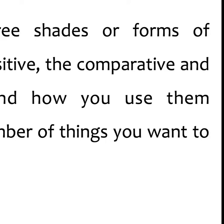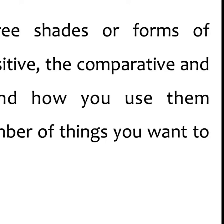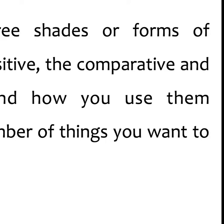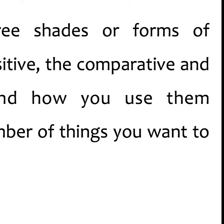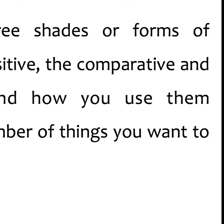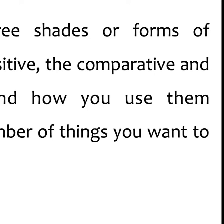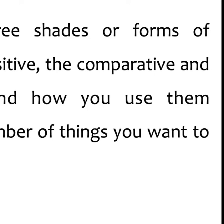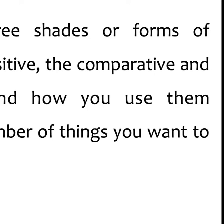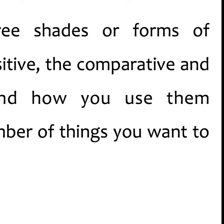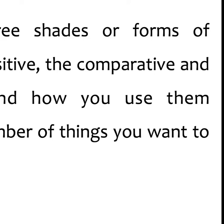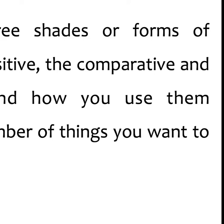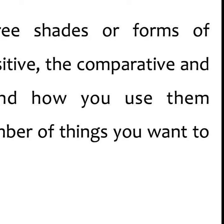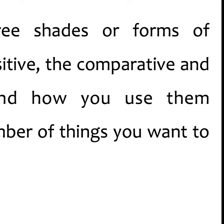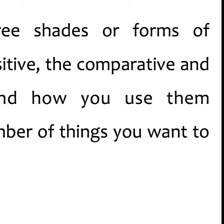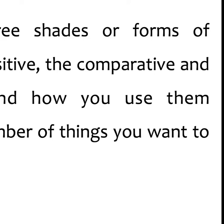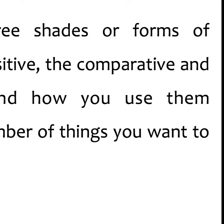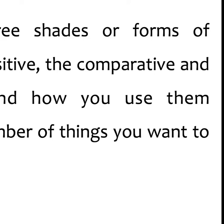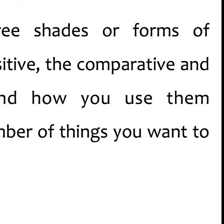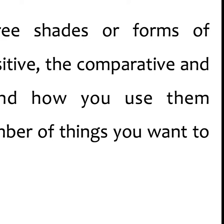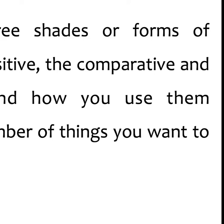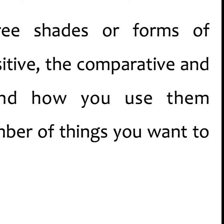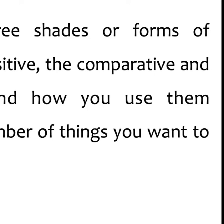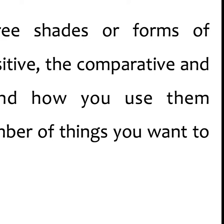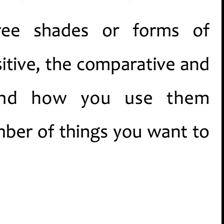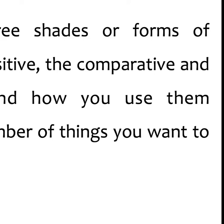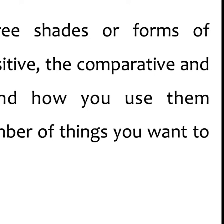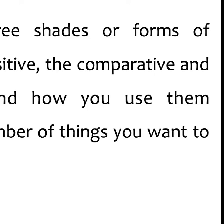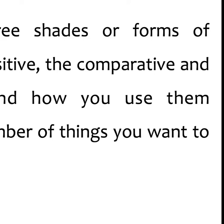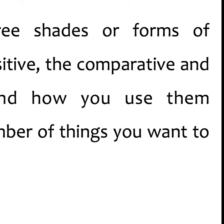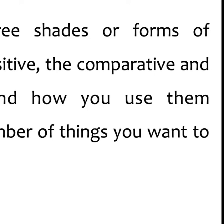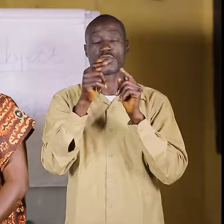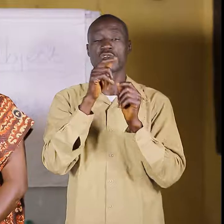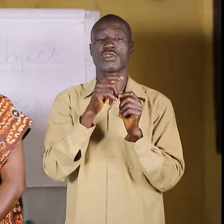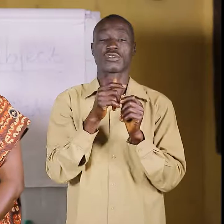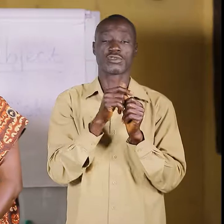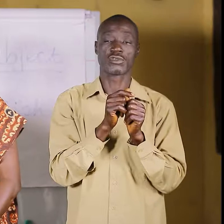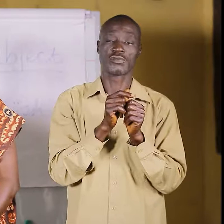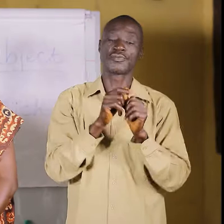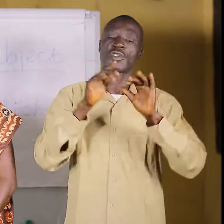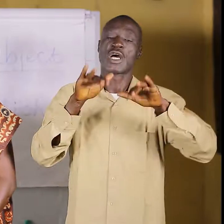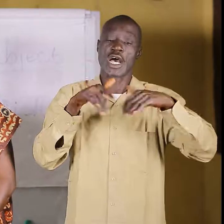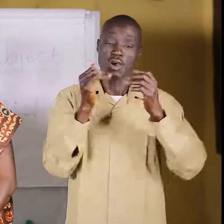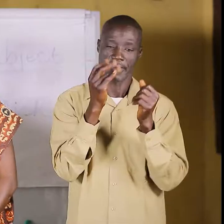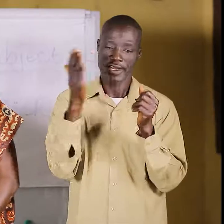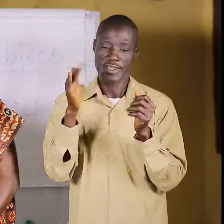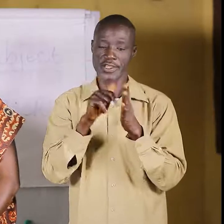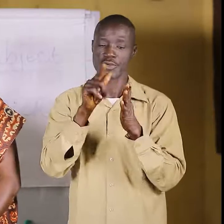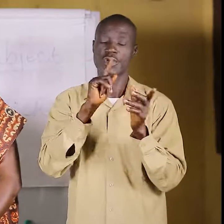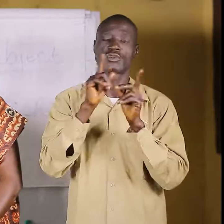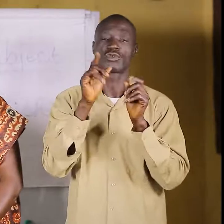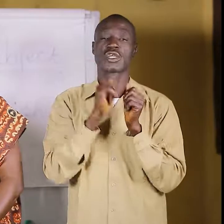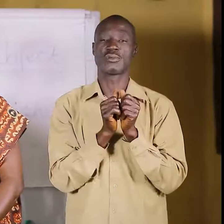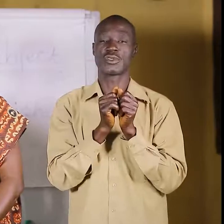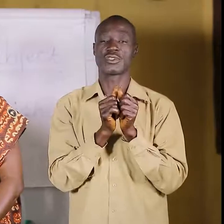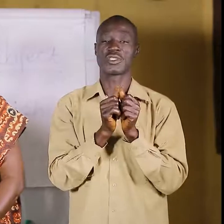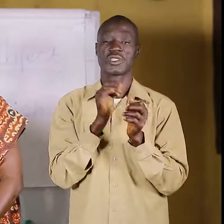them depends upon the number of things you want to talk about. How you use them depends upon